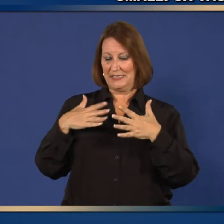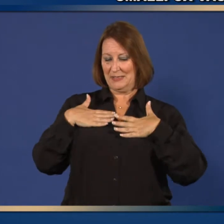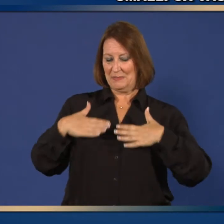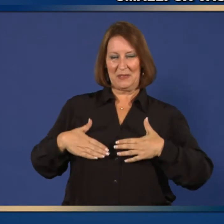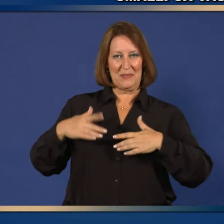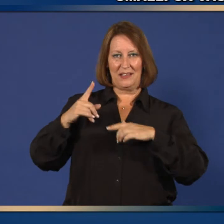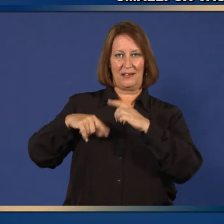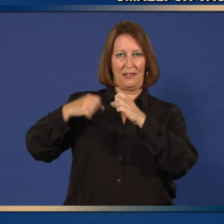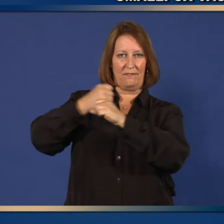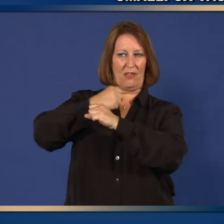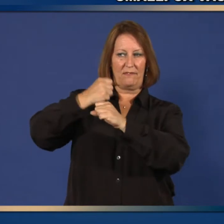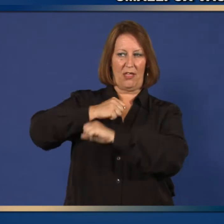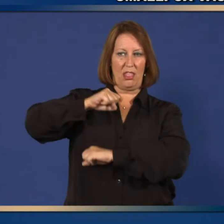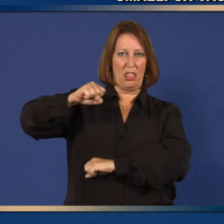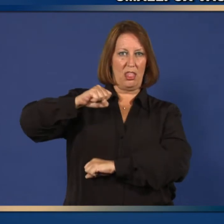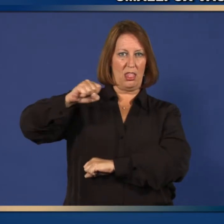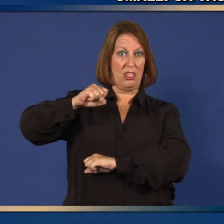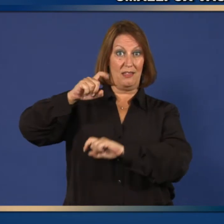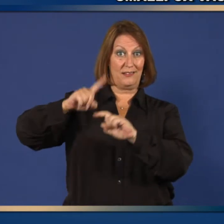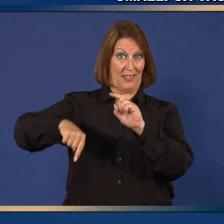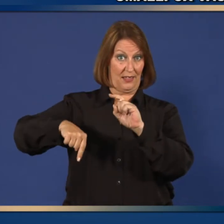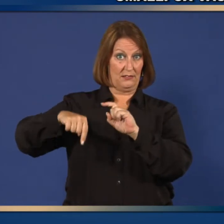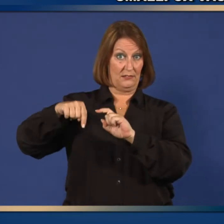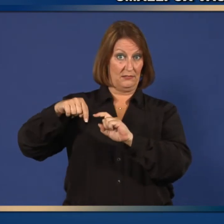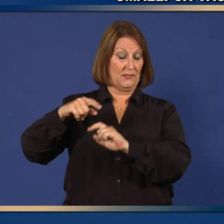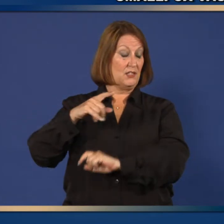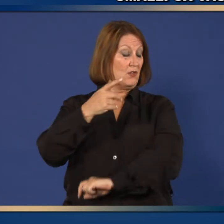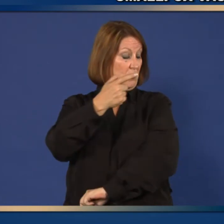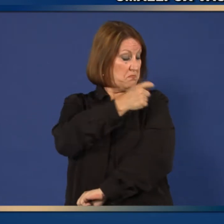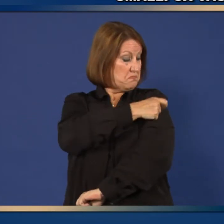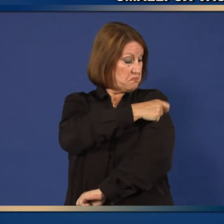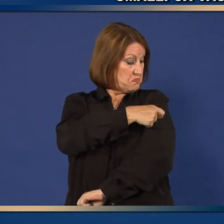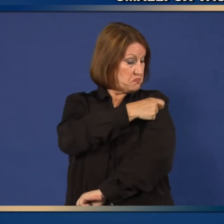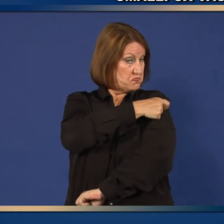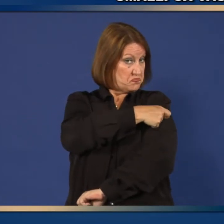Instead, it spreads to other parts of the body.